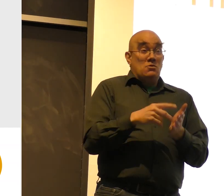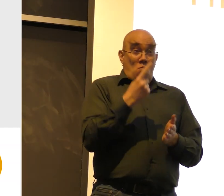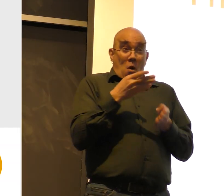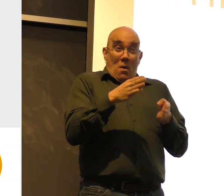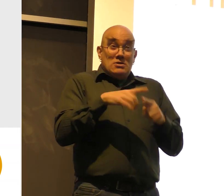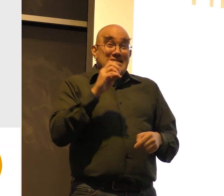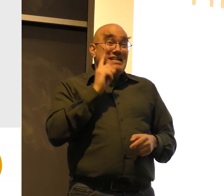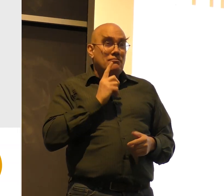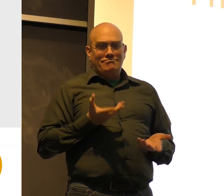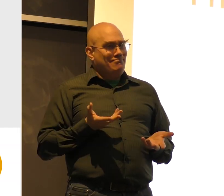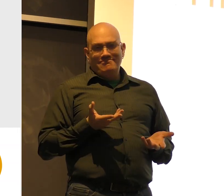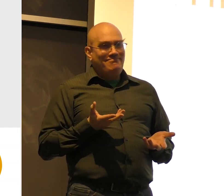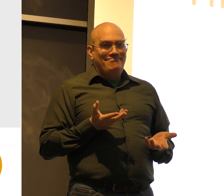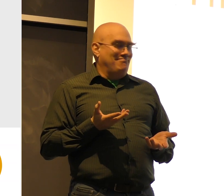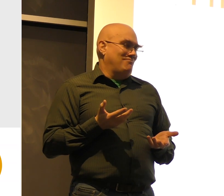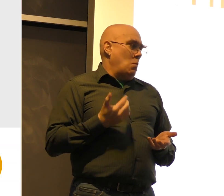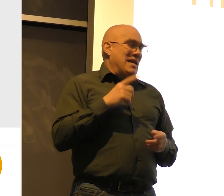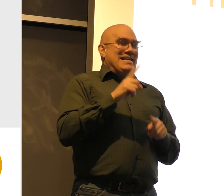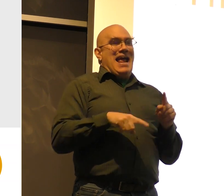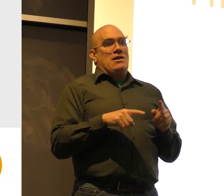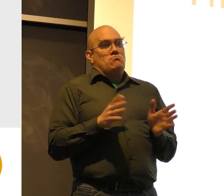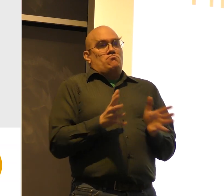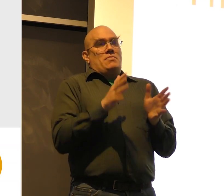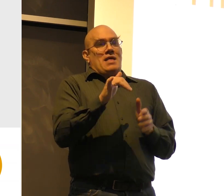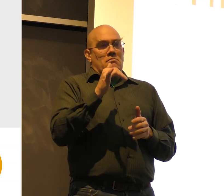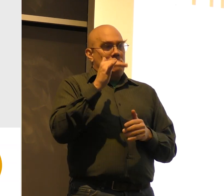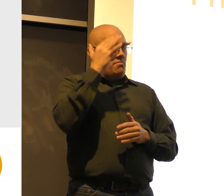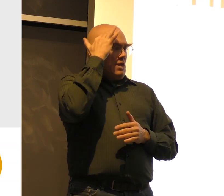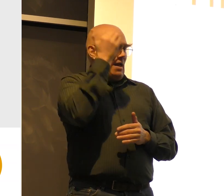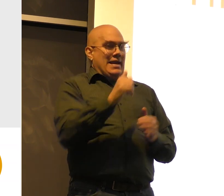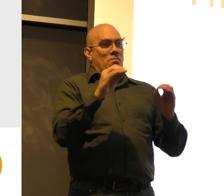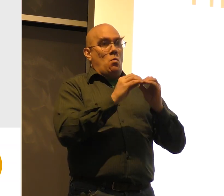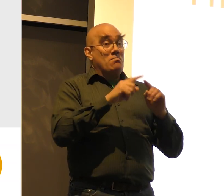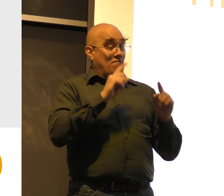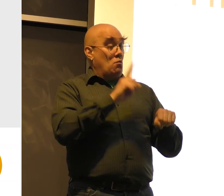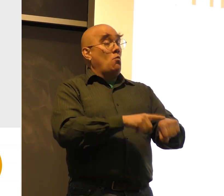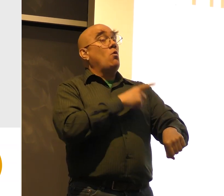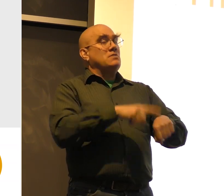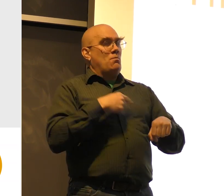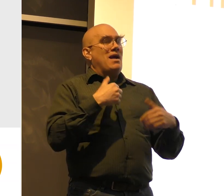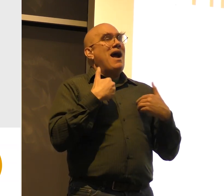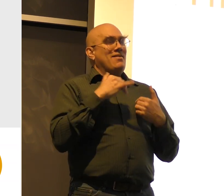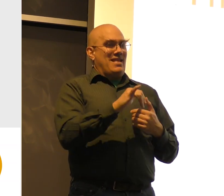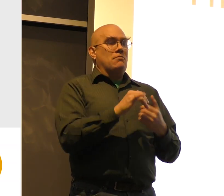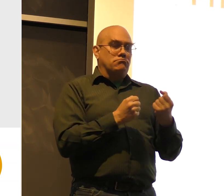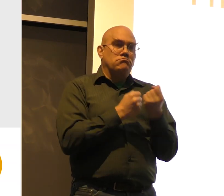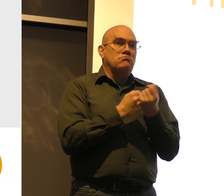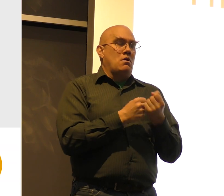those facilities many years ago. As a deaf person, there is no one way to be deaf. And we need to not promote that way of thought anymore. But for a long time,